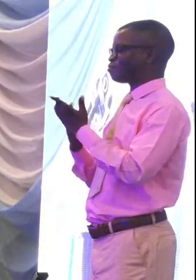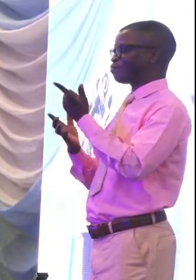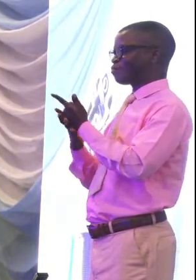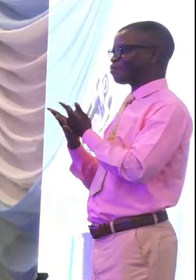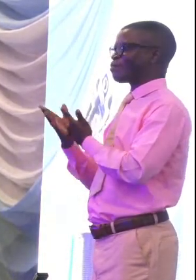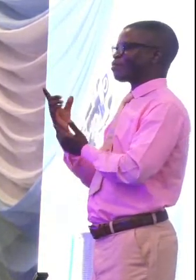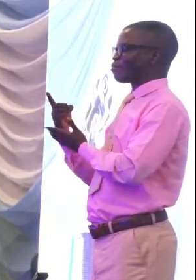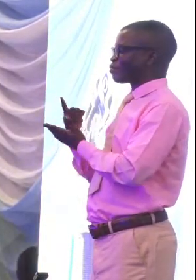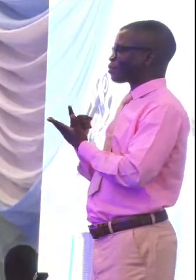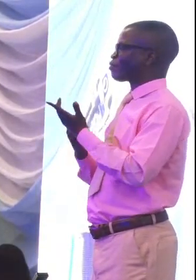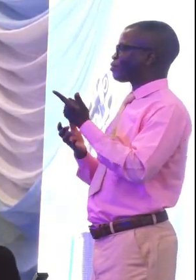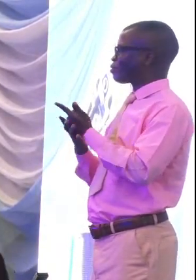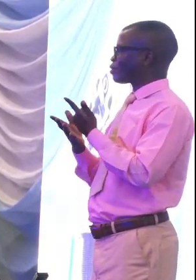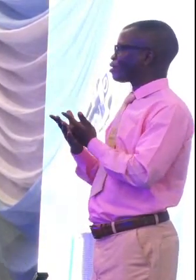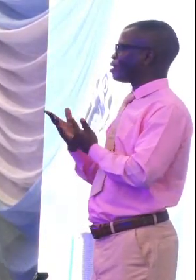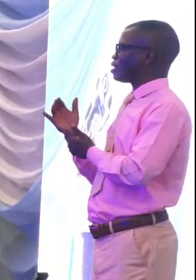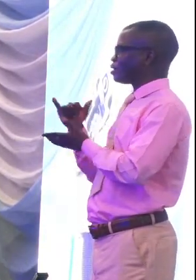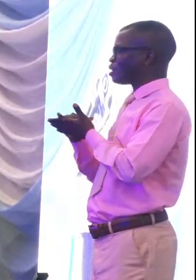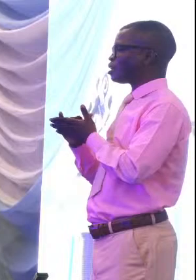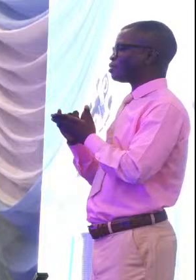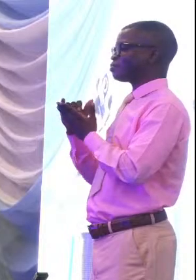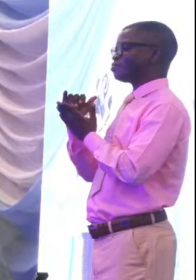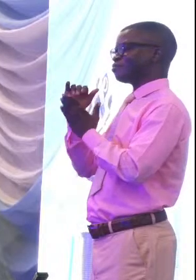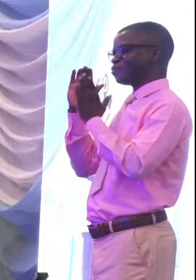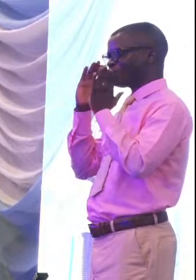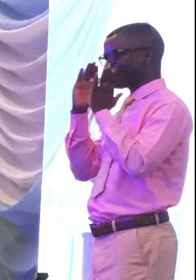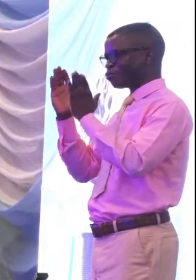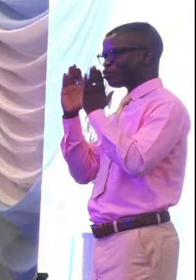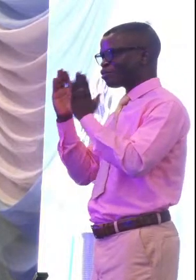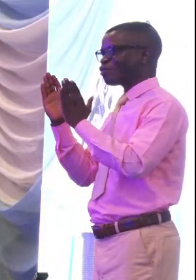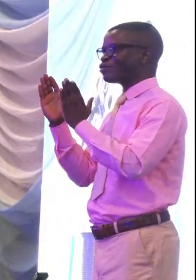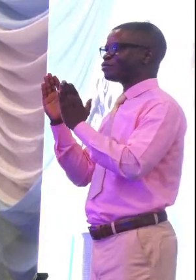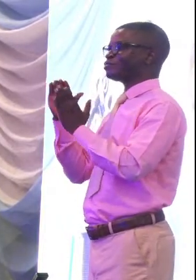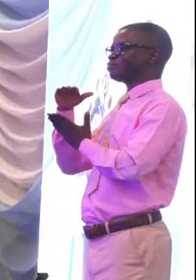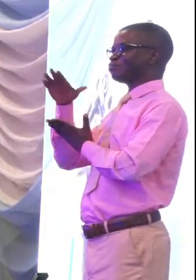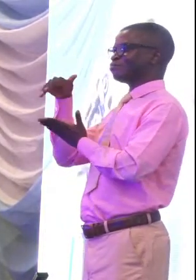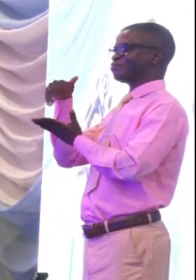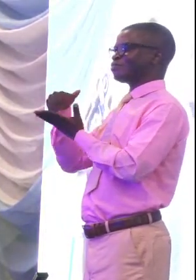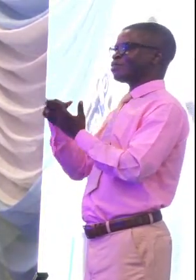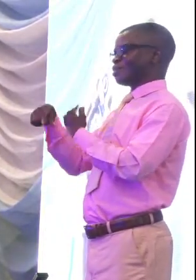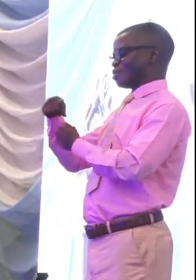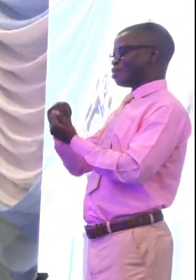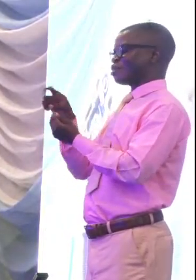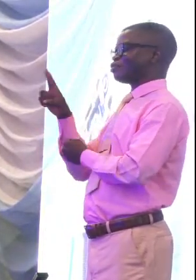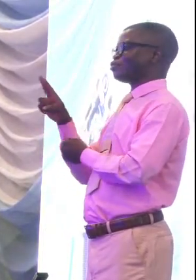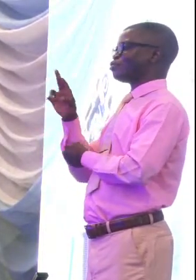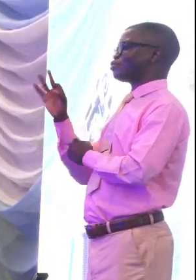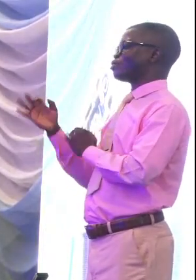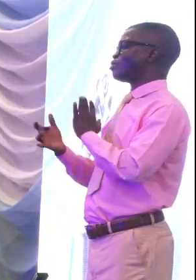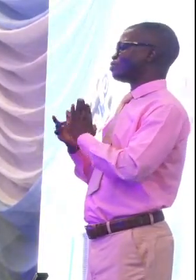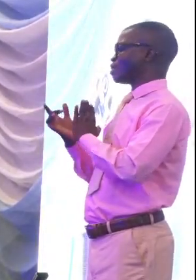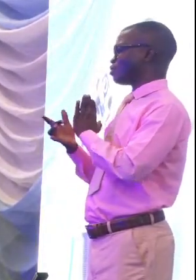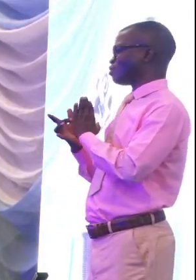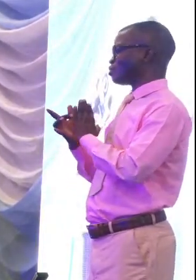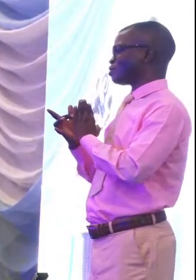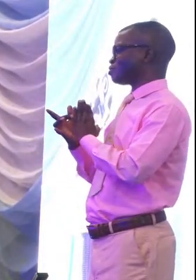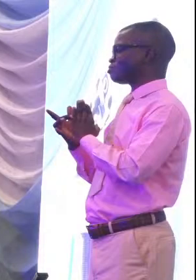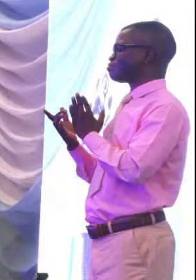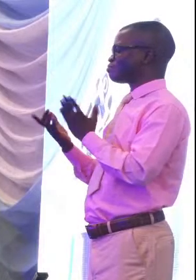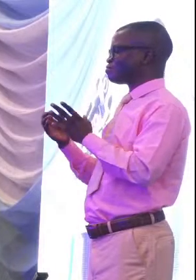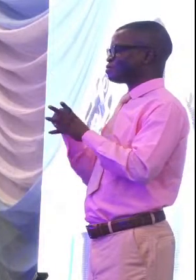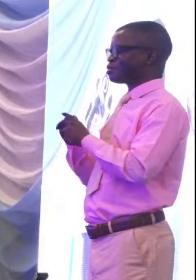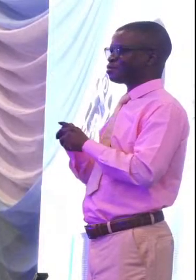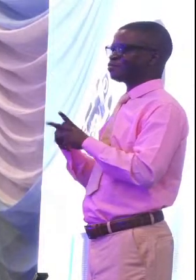The debate actually was centered around the use of technology in either